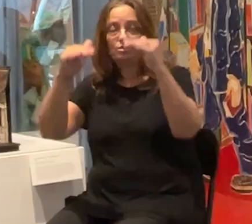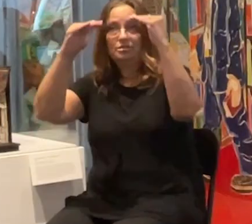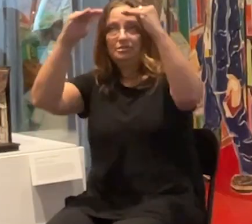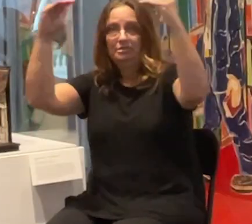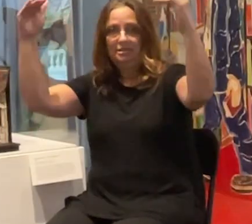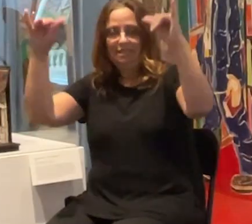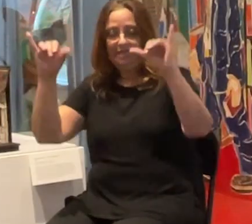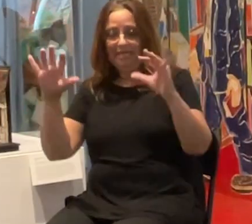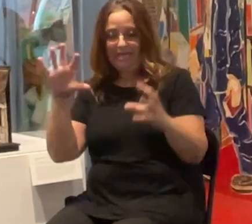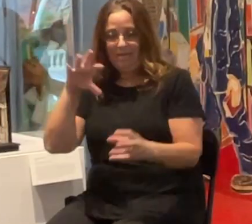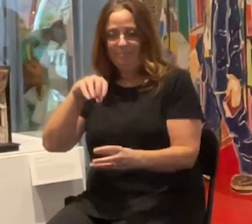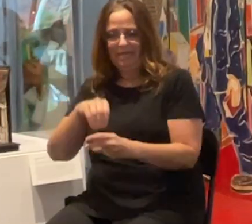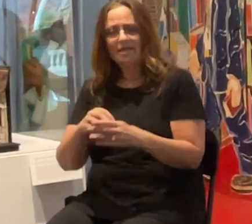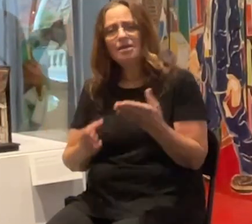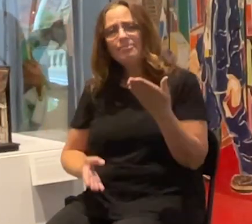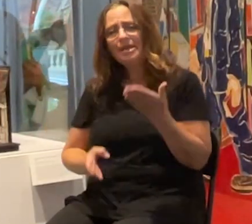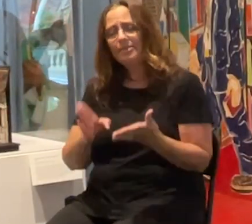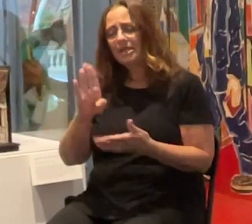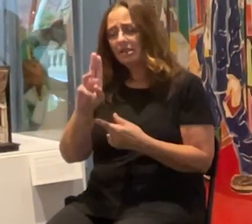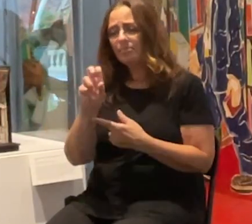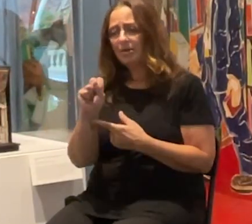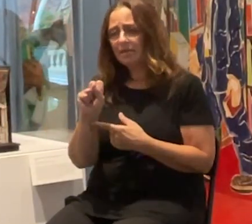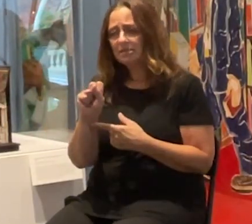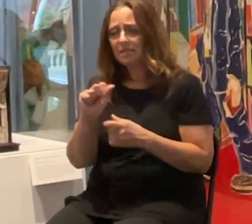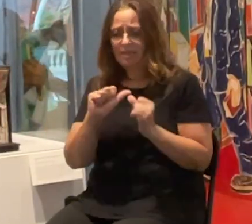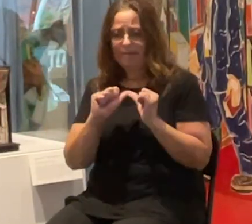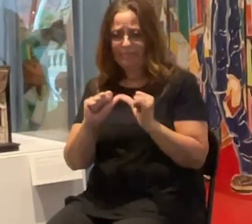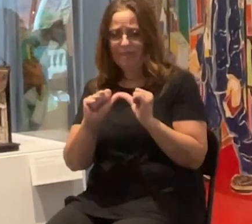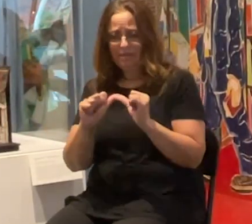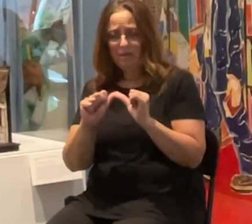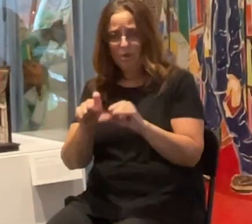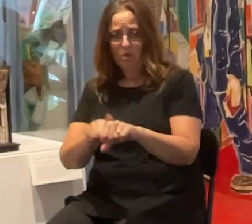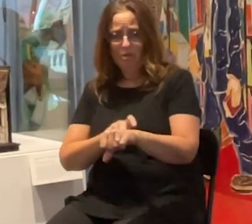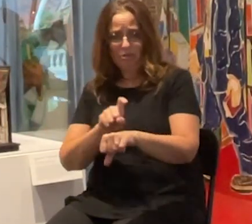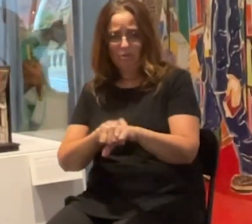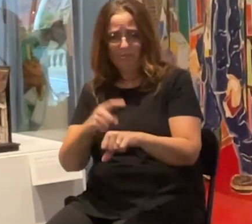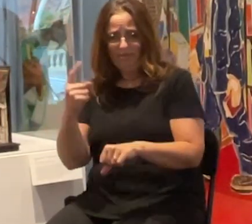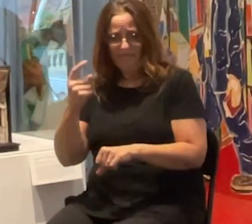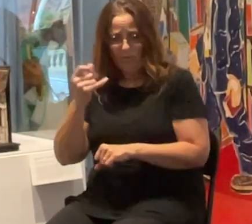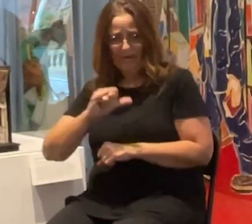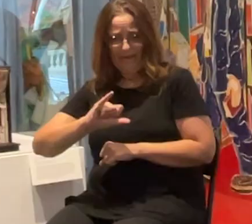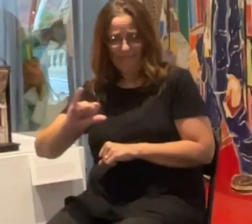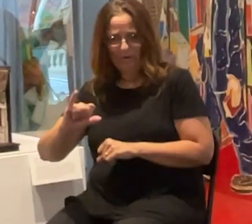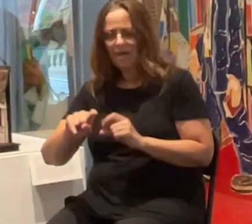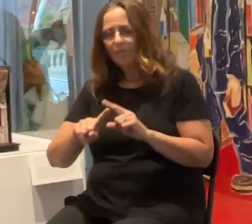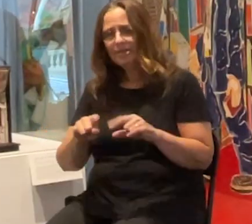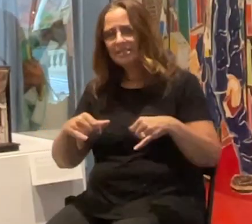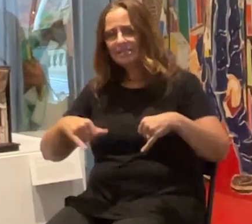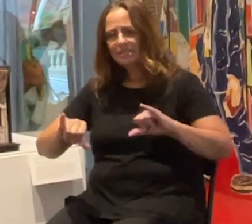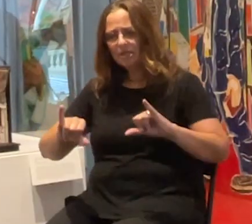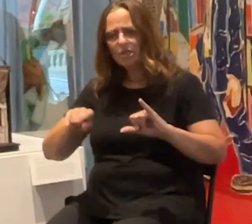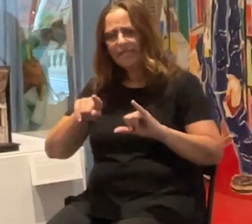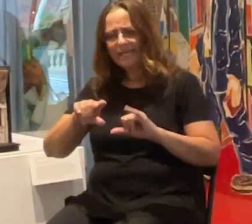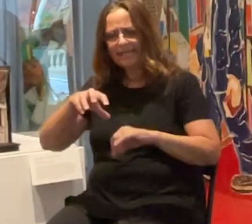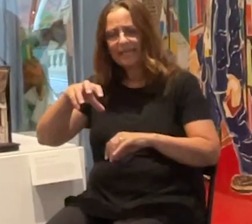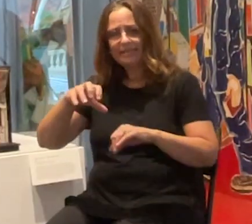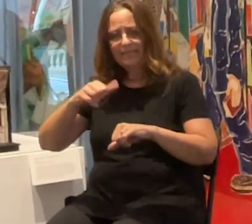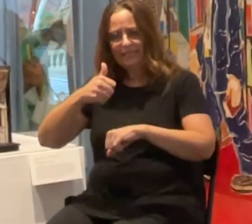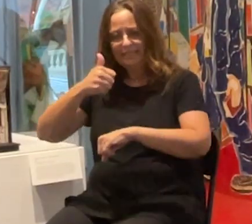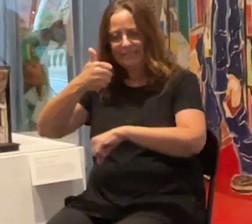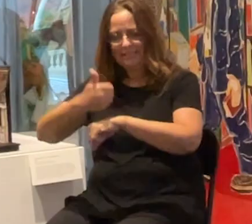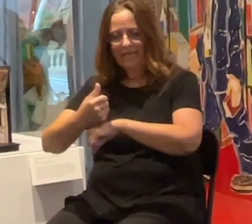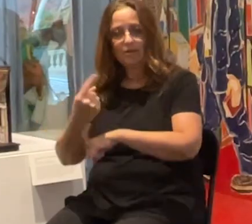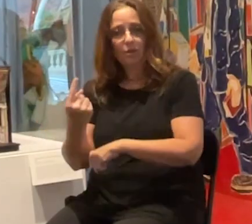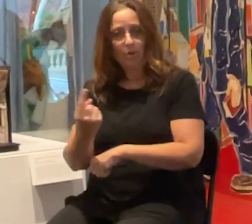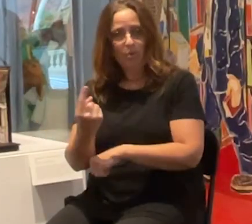bus perhaps might be up kind of long-term, forever-ish, it's still more of a standalone piece. Okay,